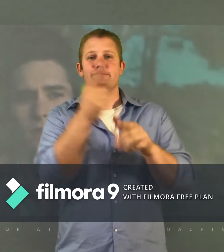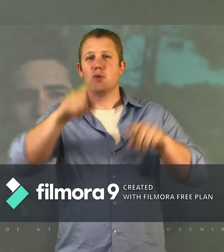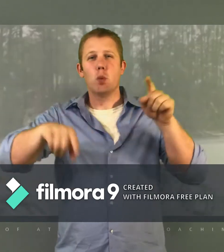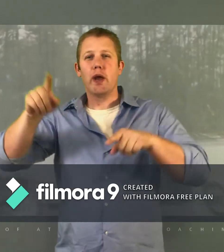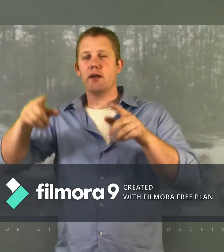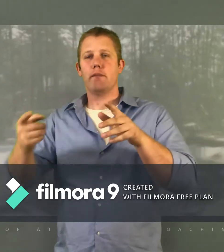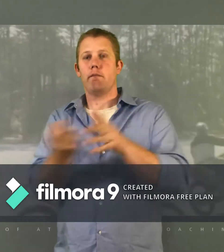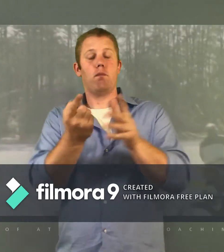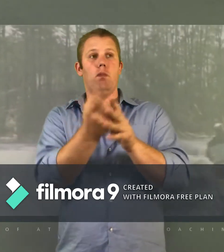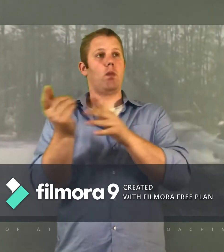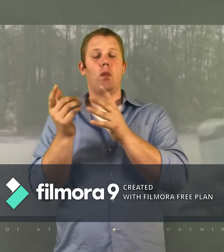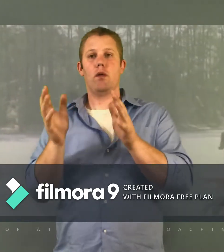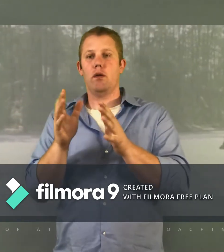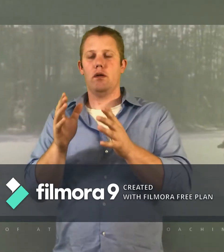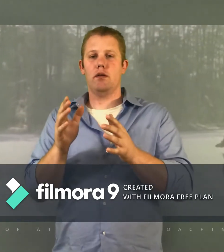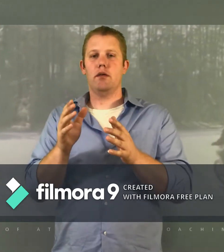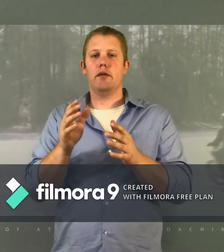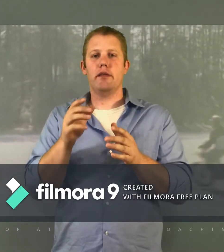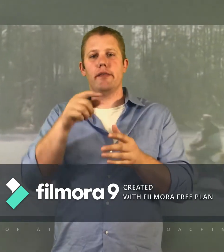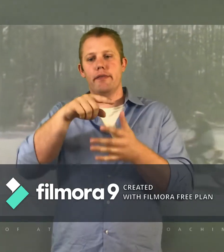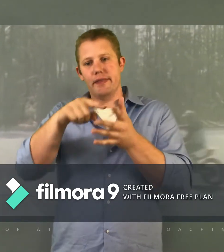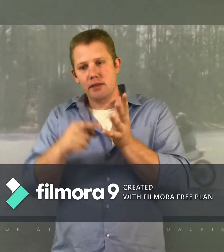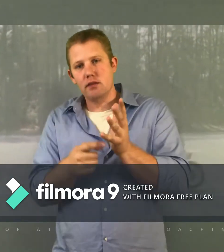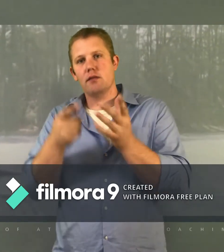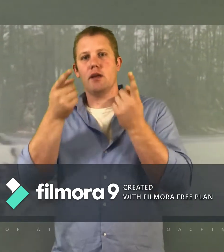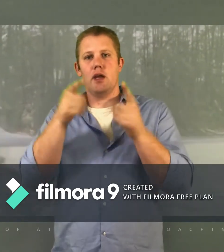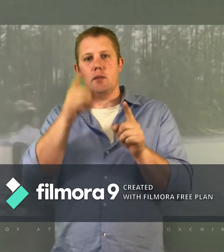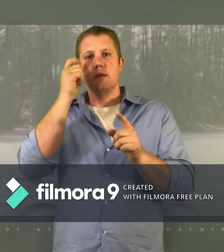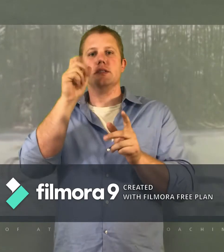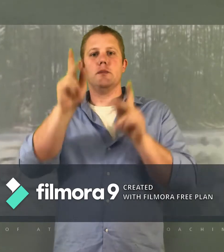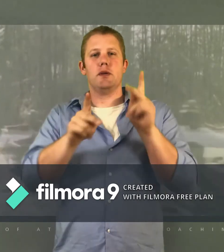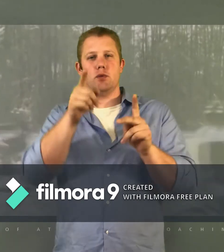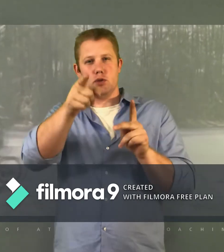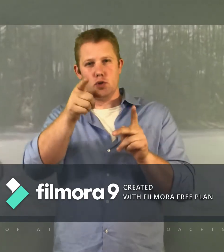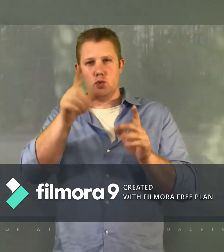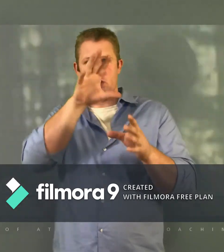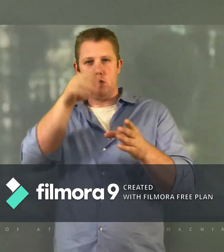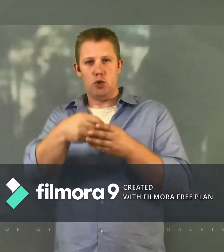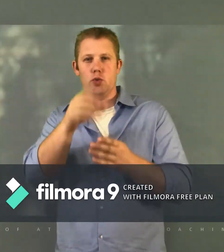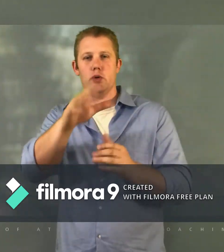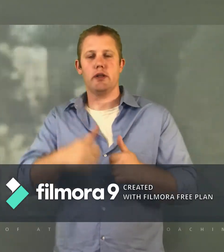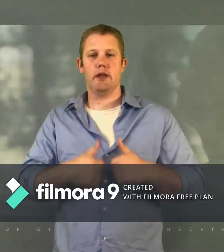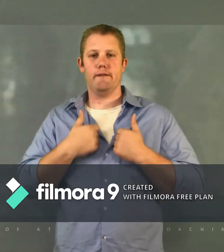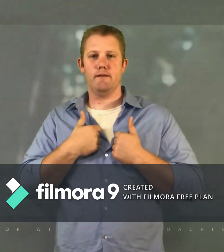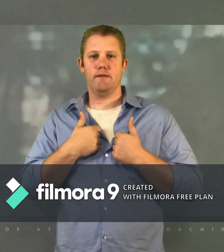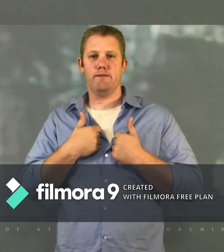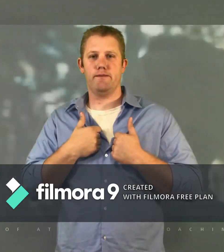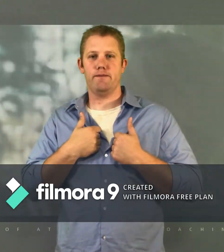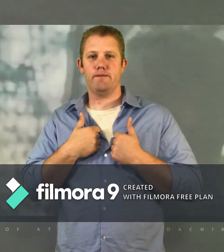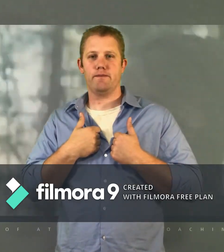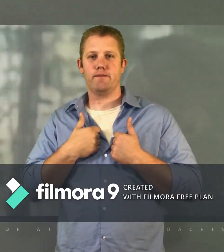problems, and issues just randomly pop up. These are the people that you have decided to include in your